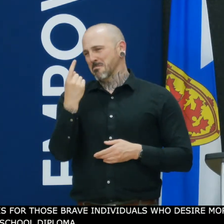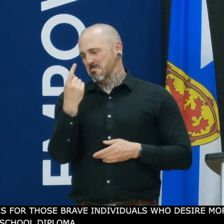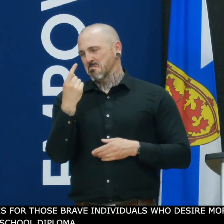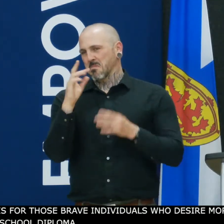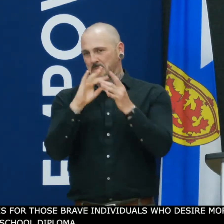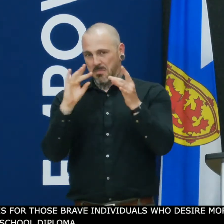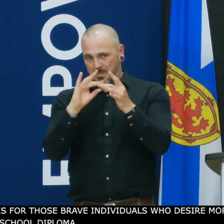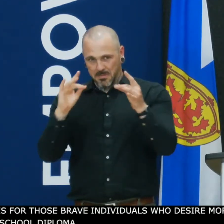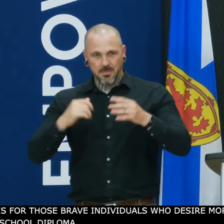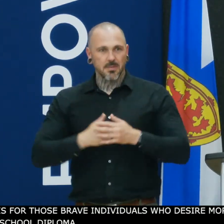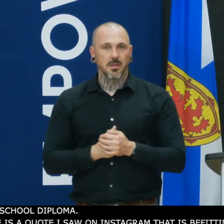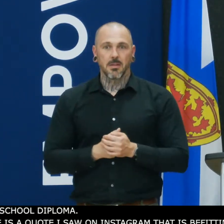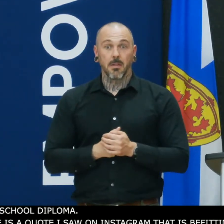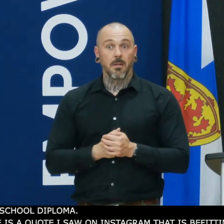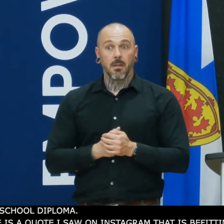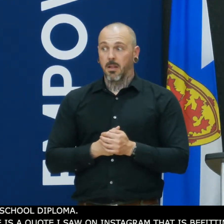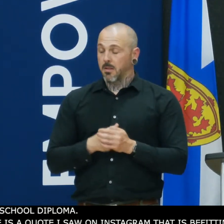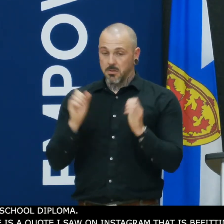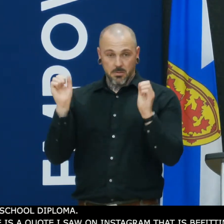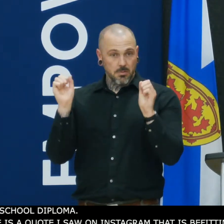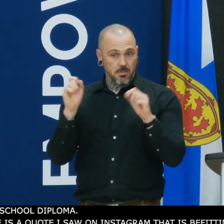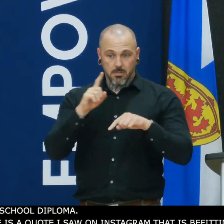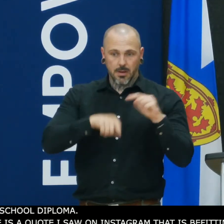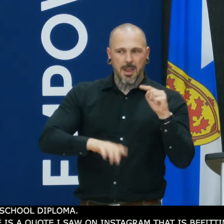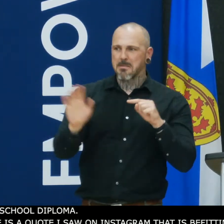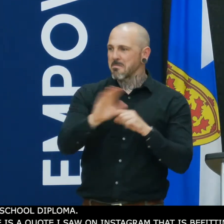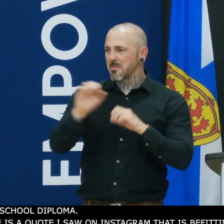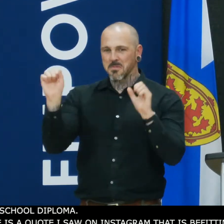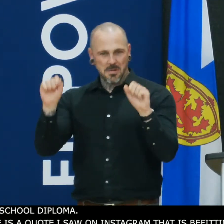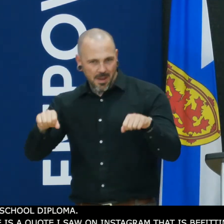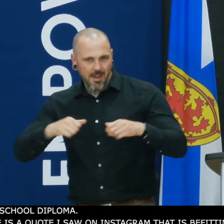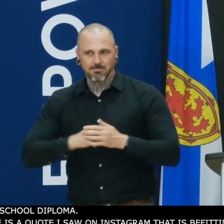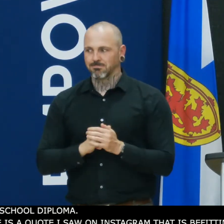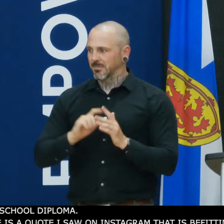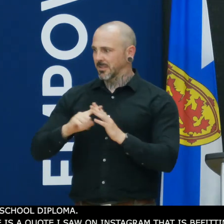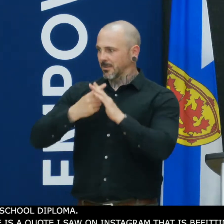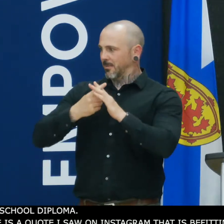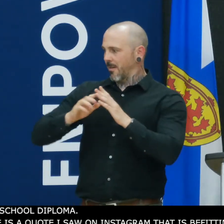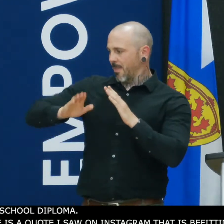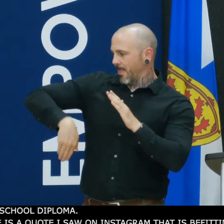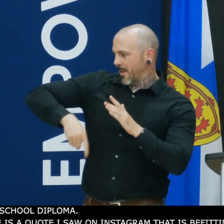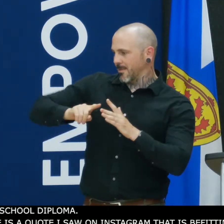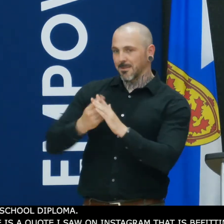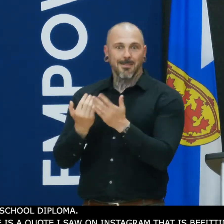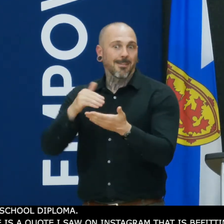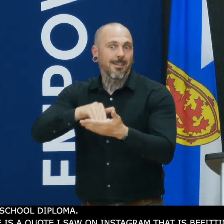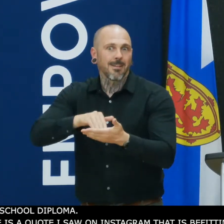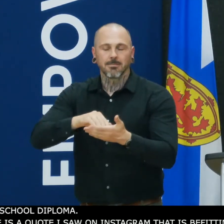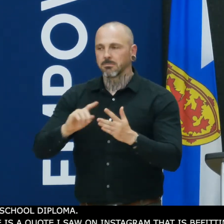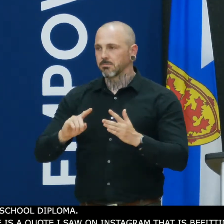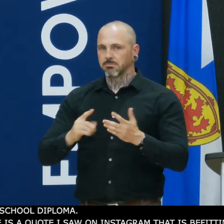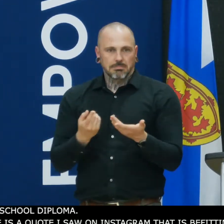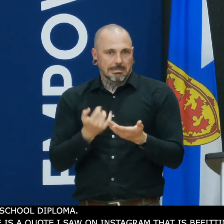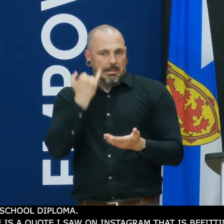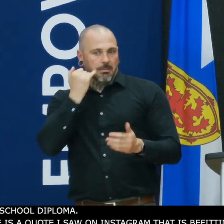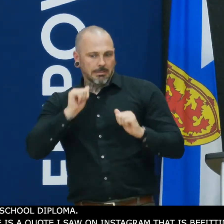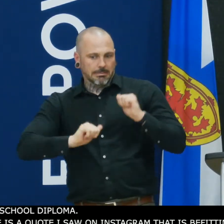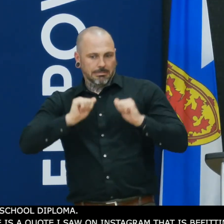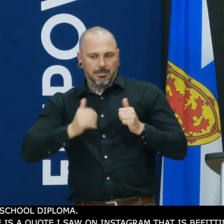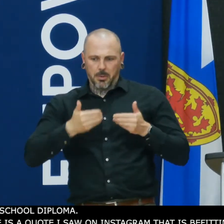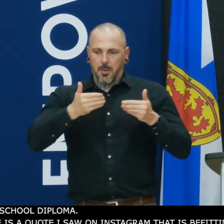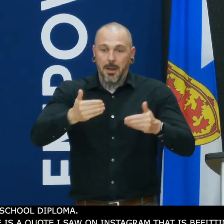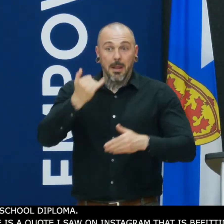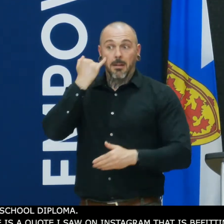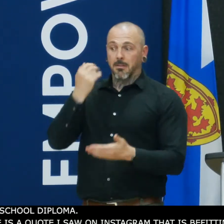"Don't forget you can. Start late, start over, be unsure, try and fail, and